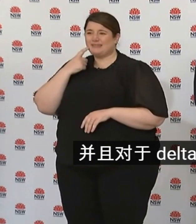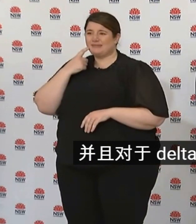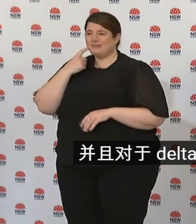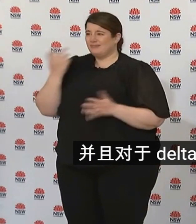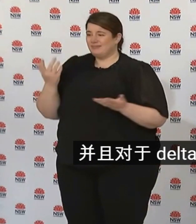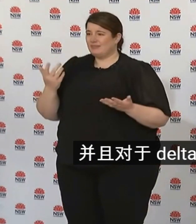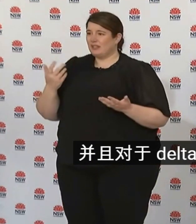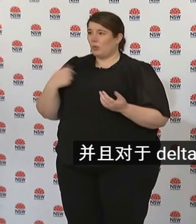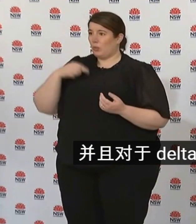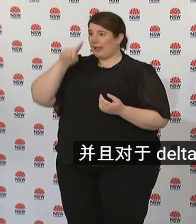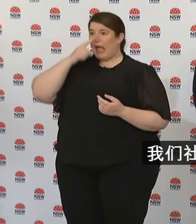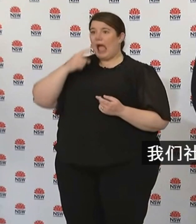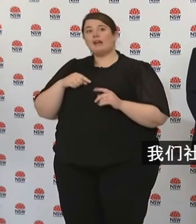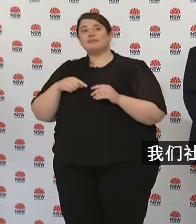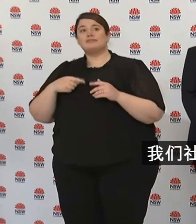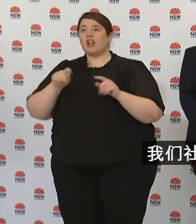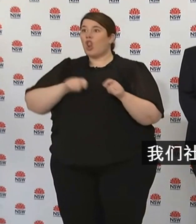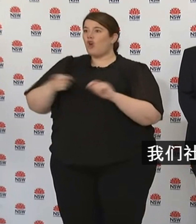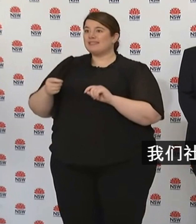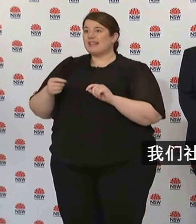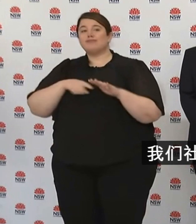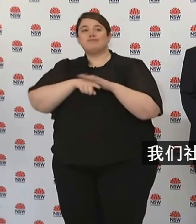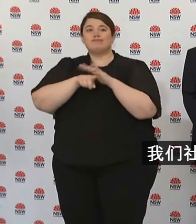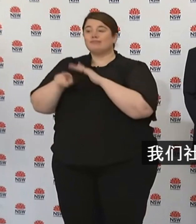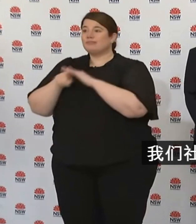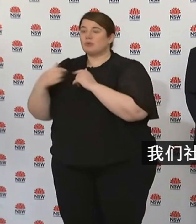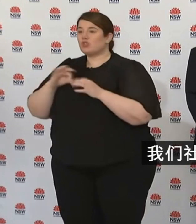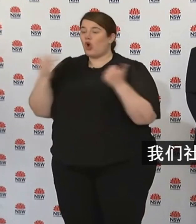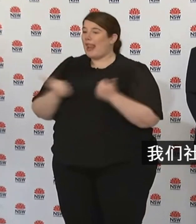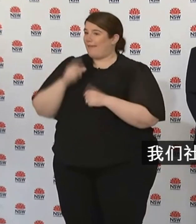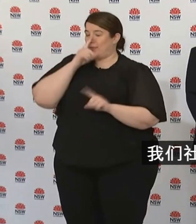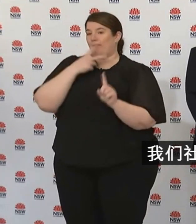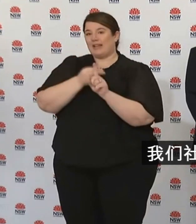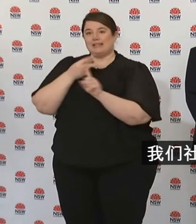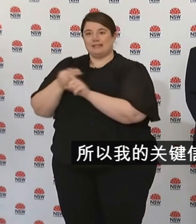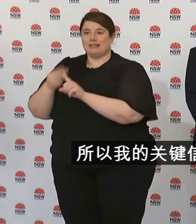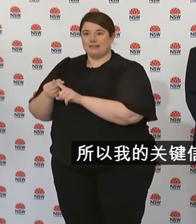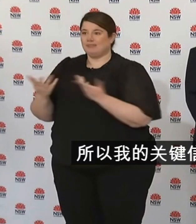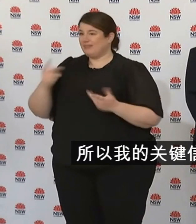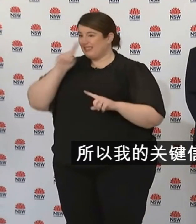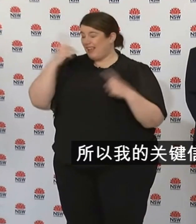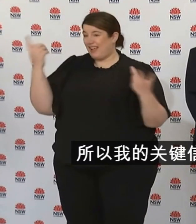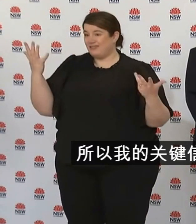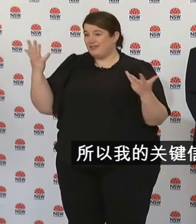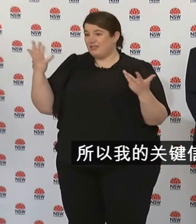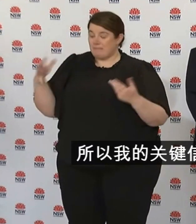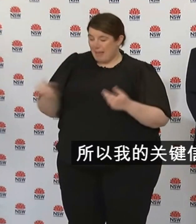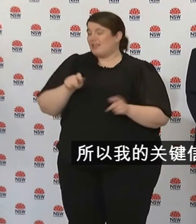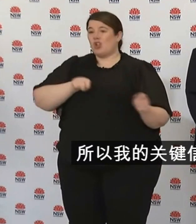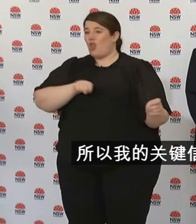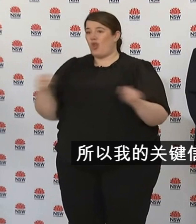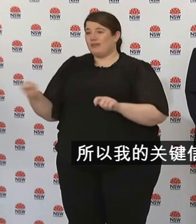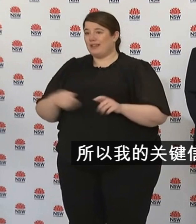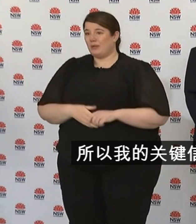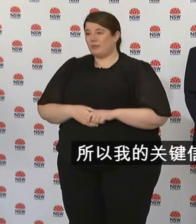live with the Delta strain with the current level of vaccination in our community. So my key message